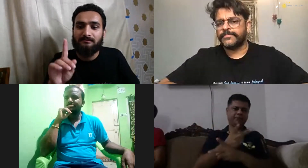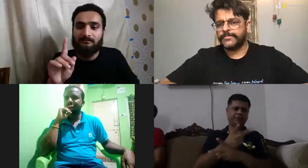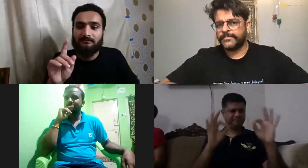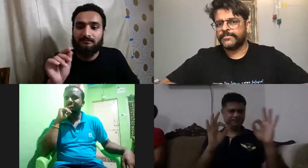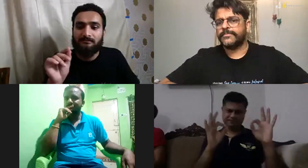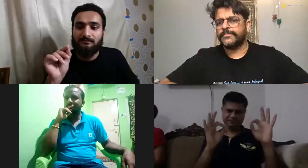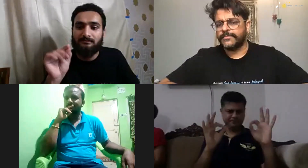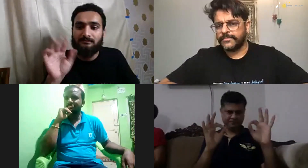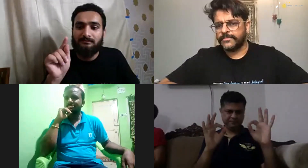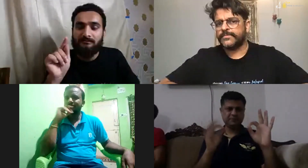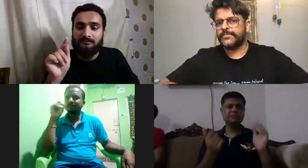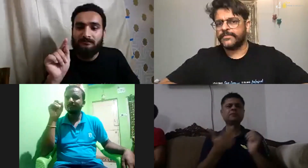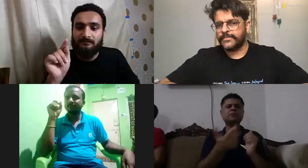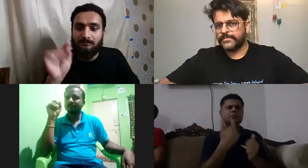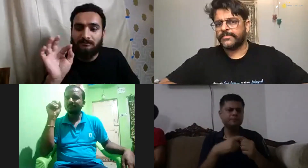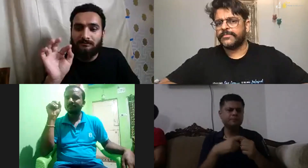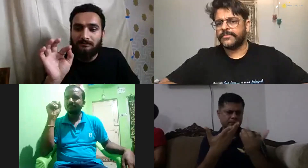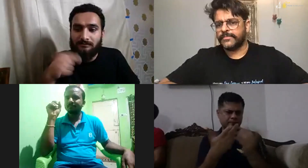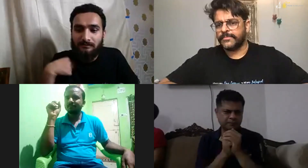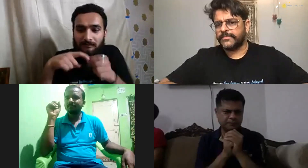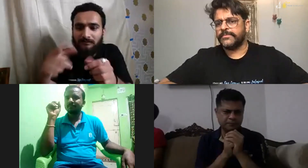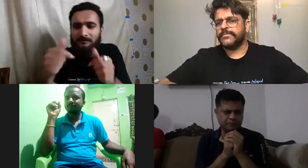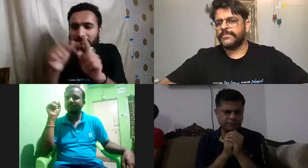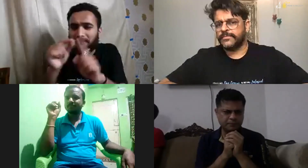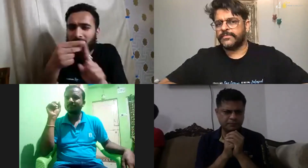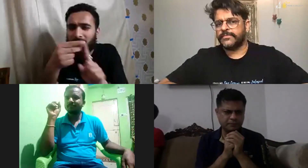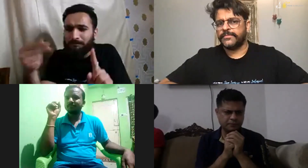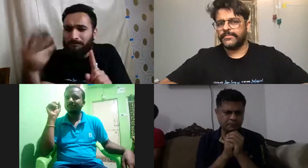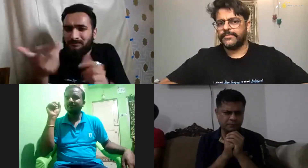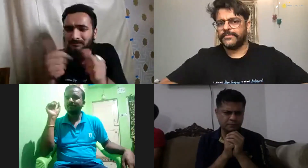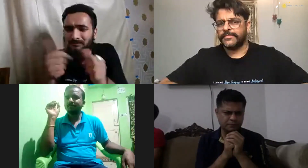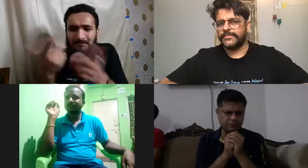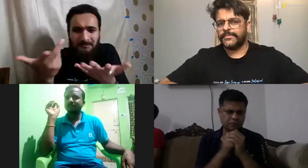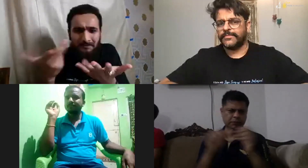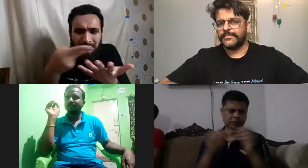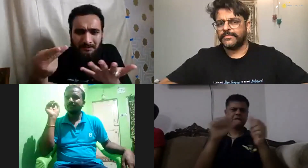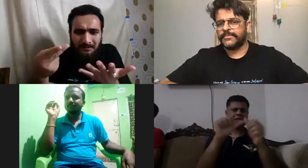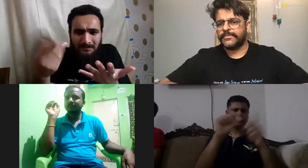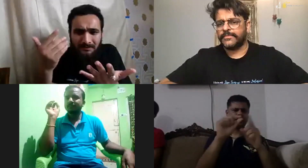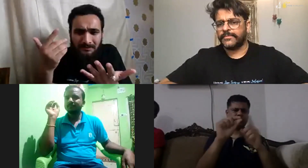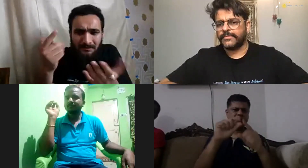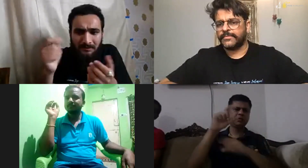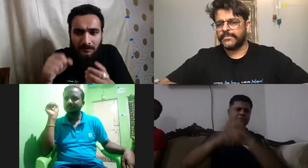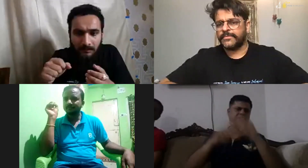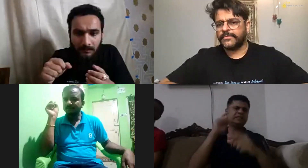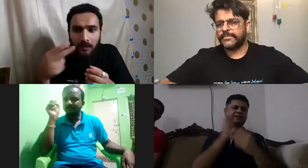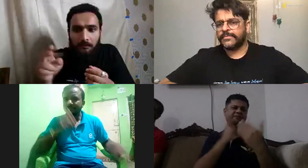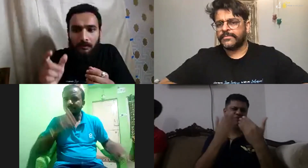app, and it's been taken care of now. Yeah, Please. yeah. I have a question. What is the name of your